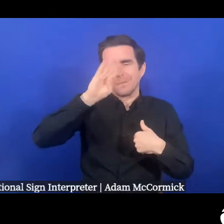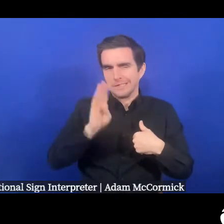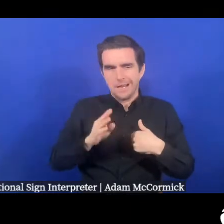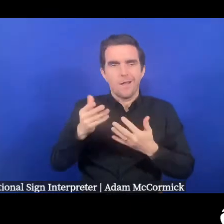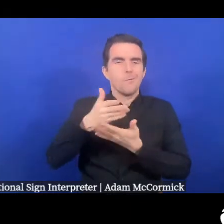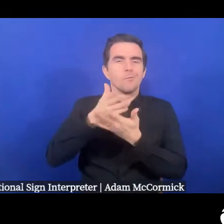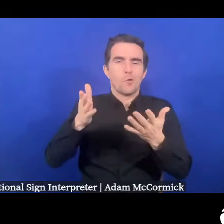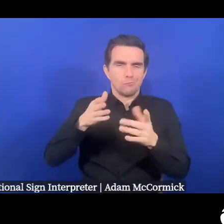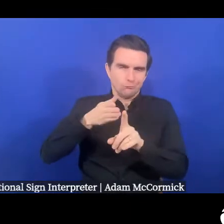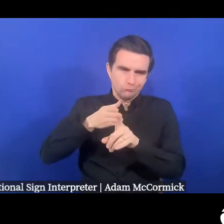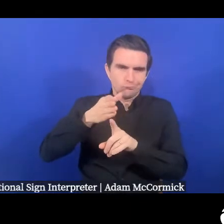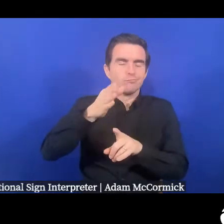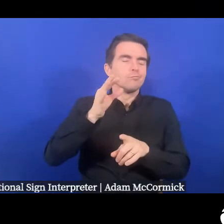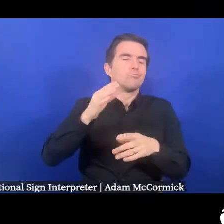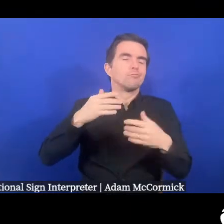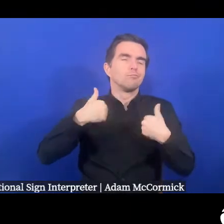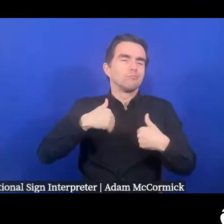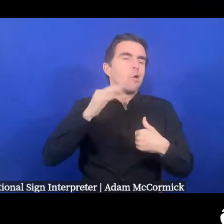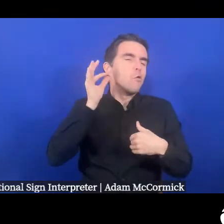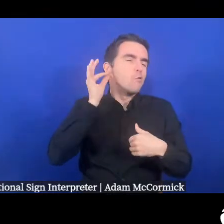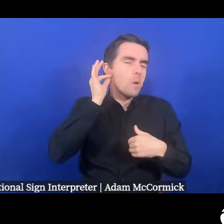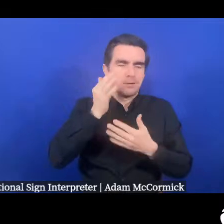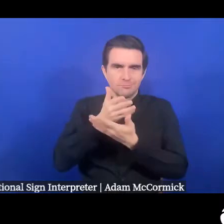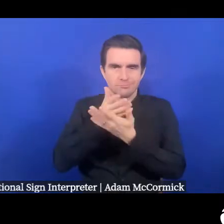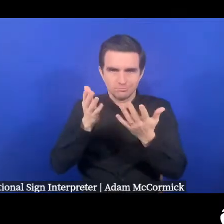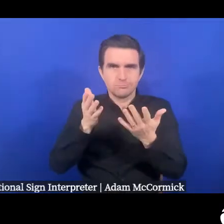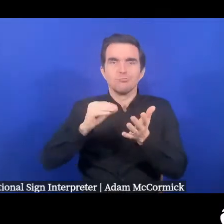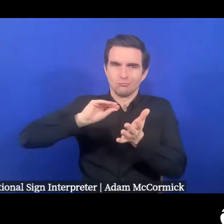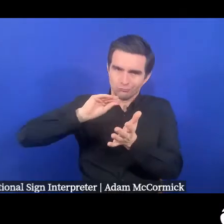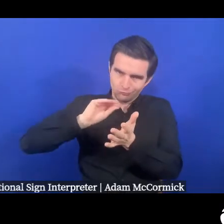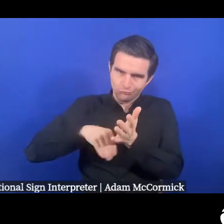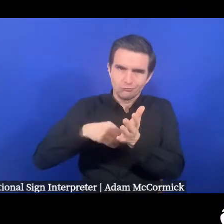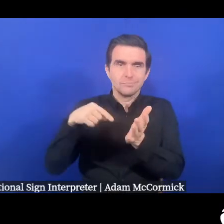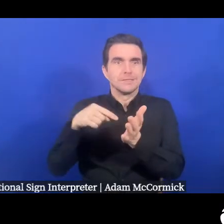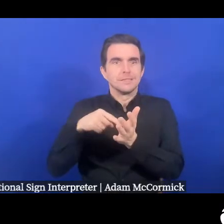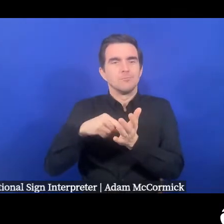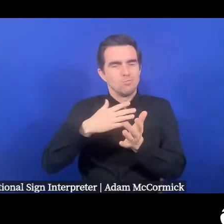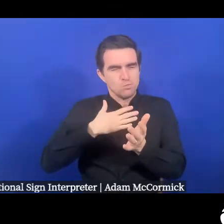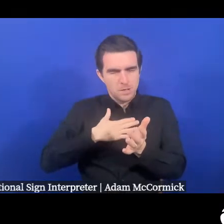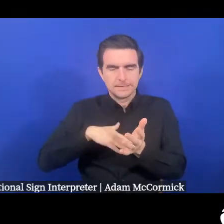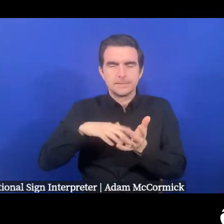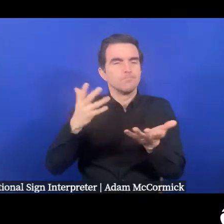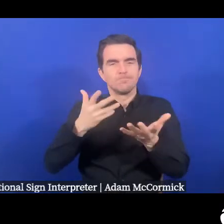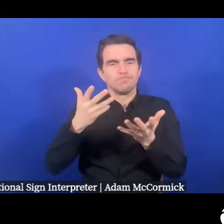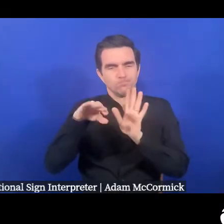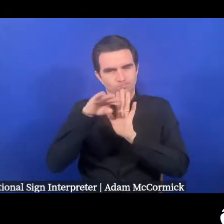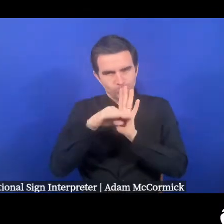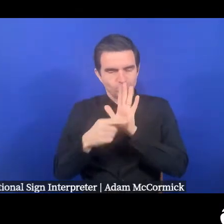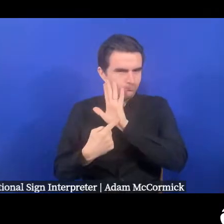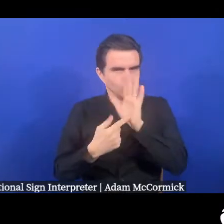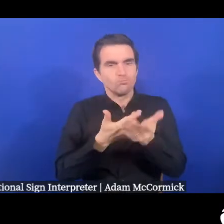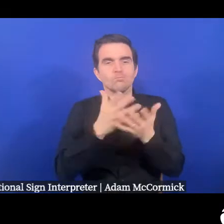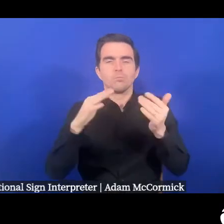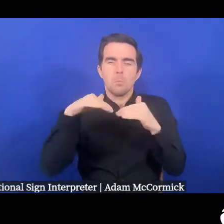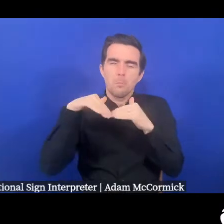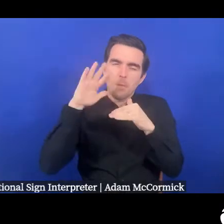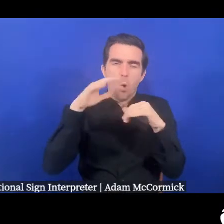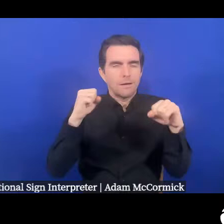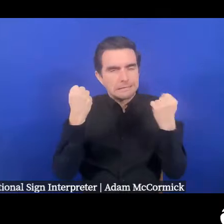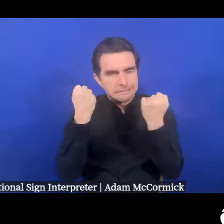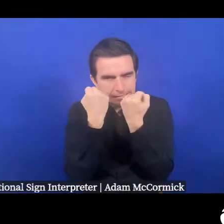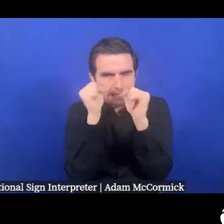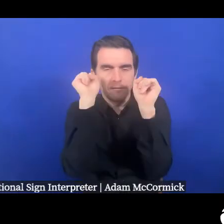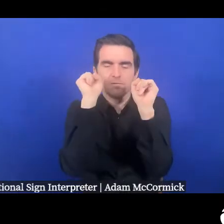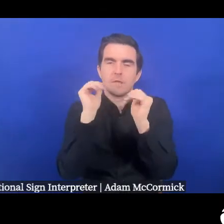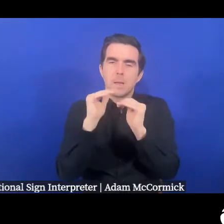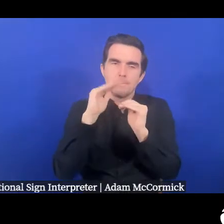for these women that wants to have their free time traveling. Woman doesn't want only to